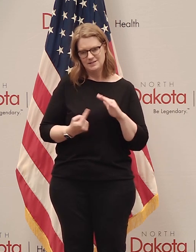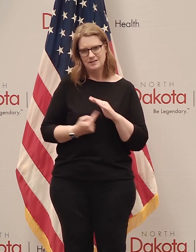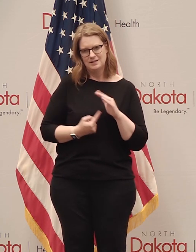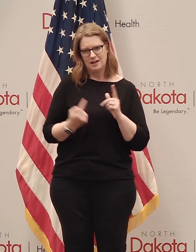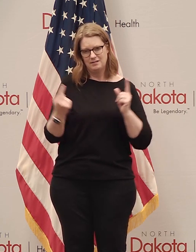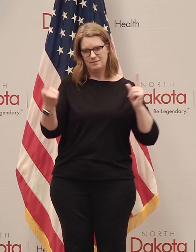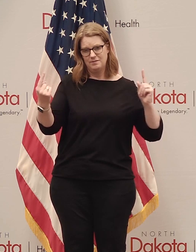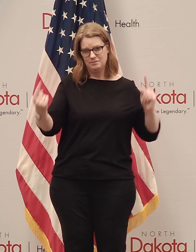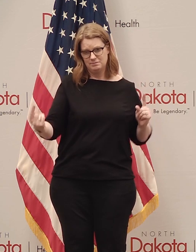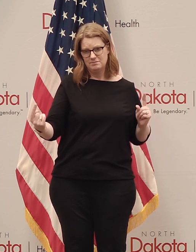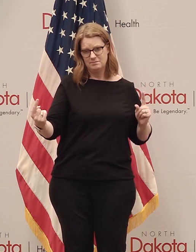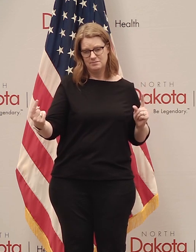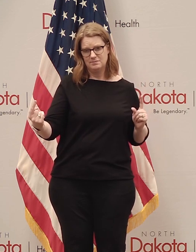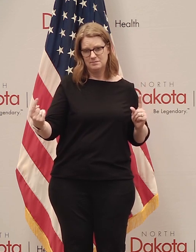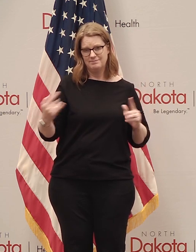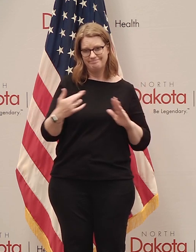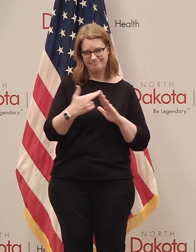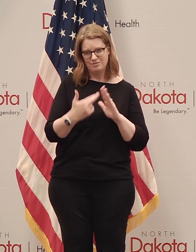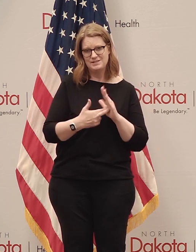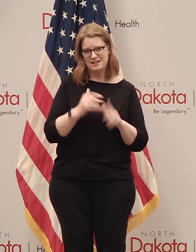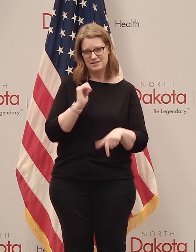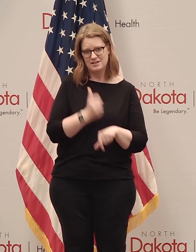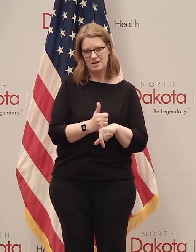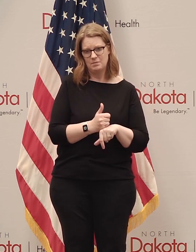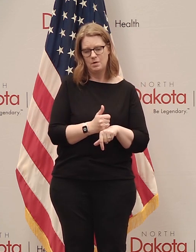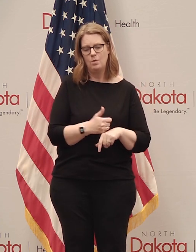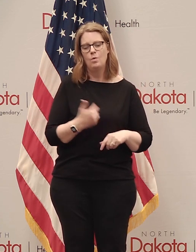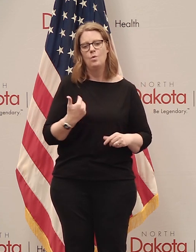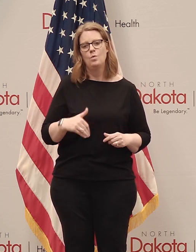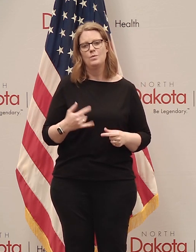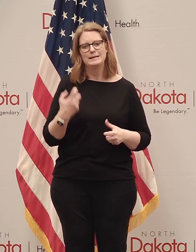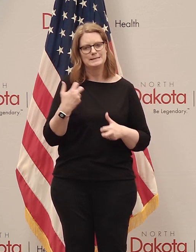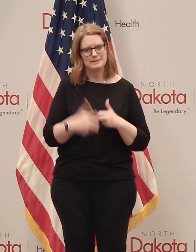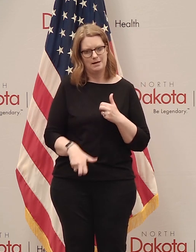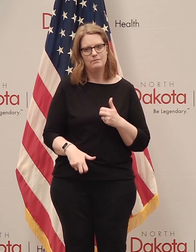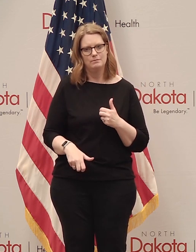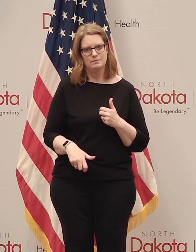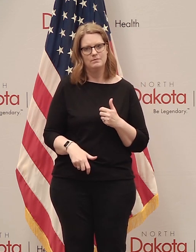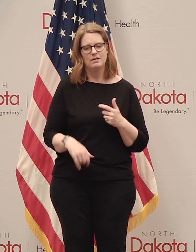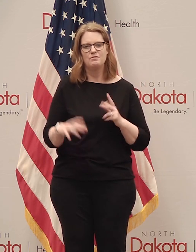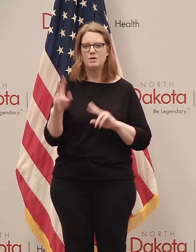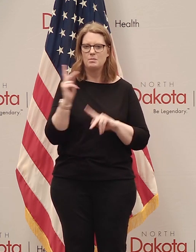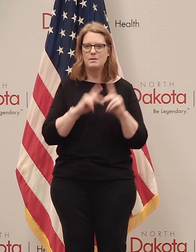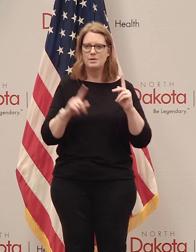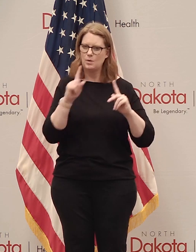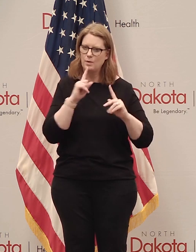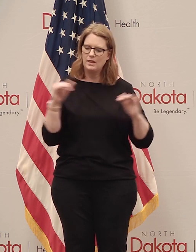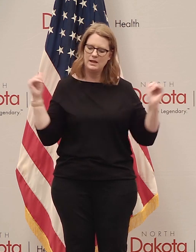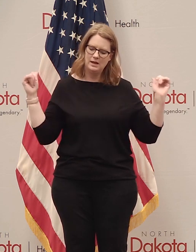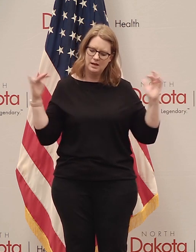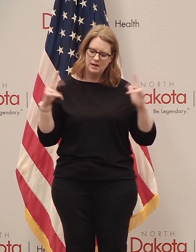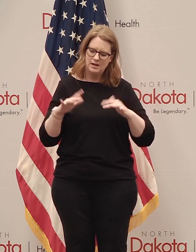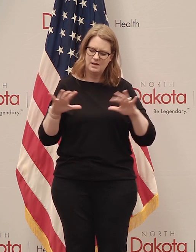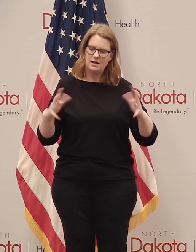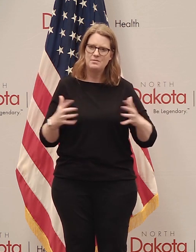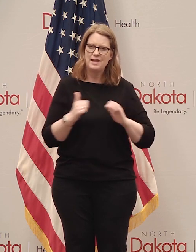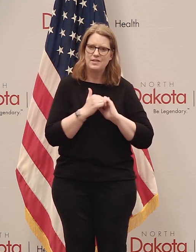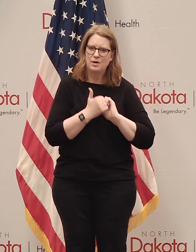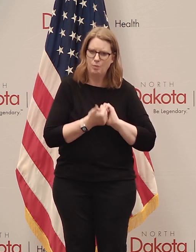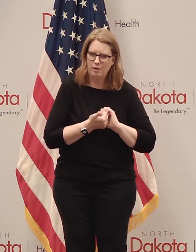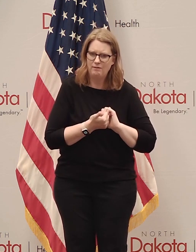distancing measures that we're going through right now can make it hard for mourners to come together and grieve. And we know in some cultures in our